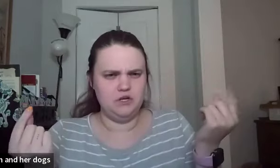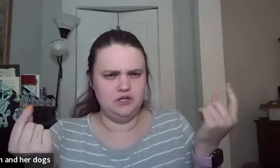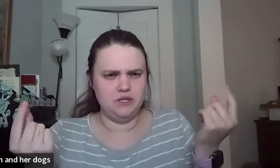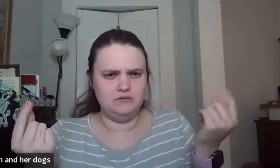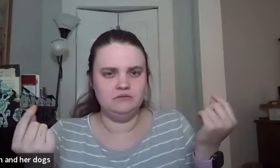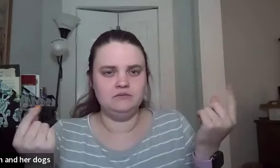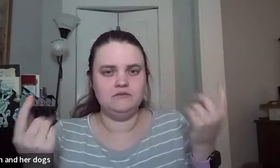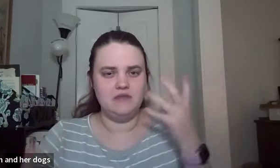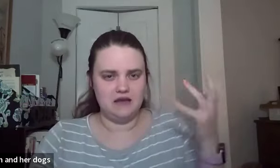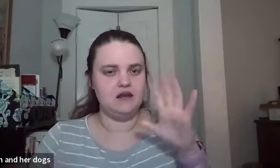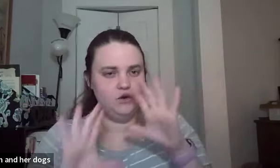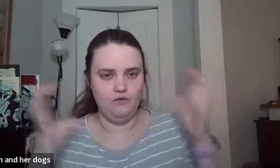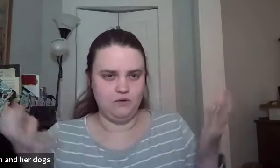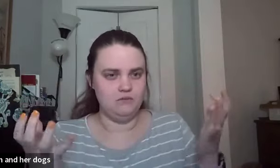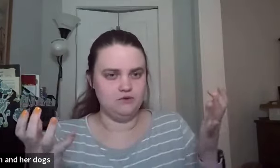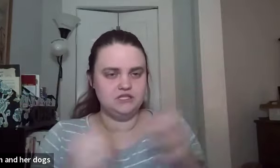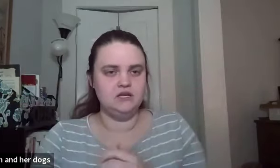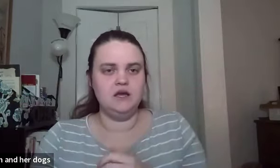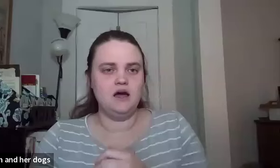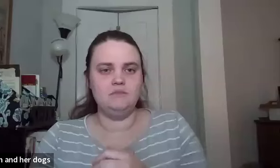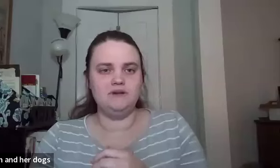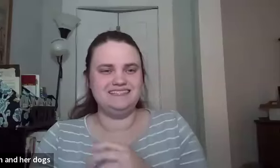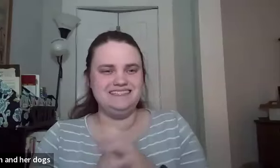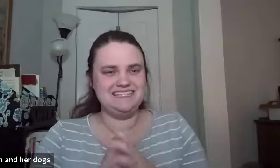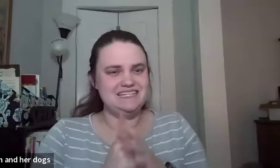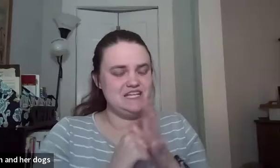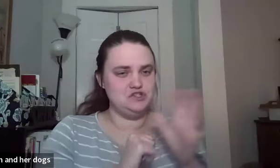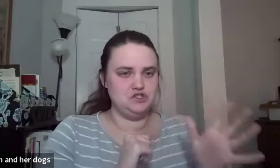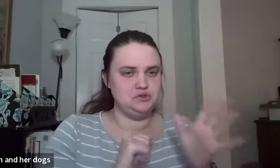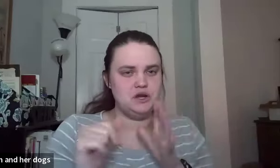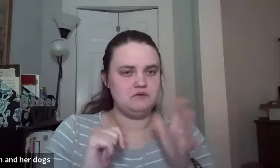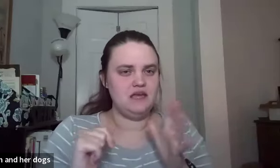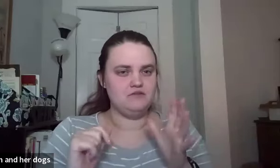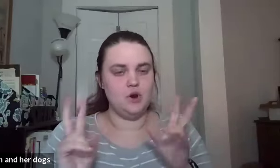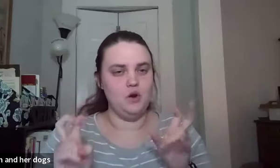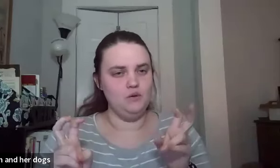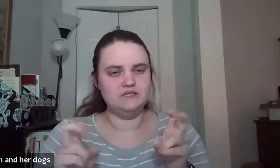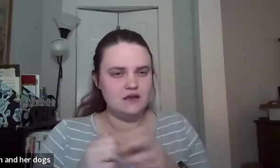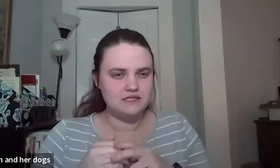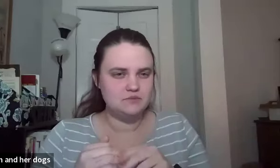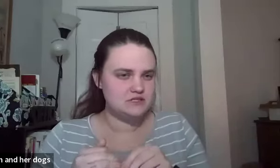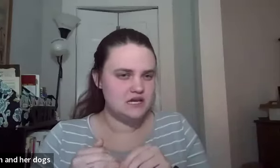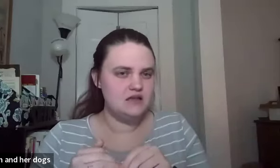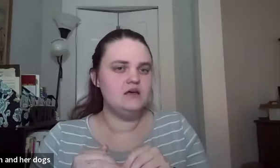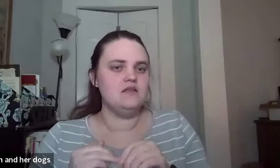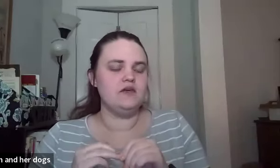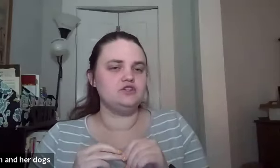you doing? That kind of overall motion. But did and do not really have their own signs per se. They are just